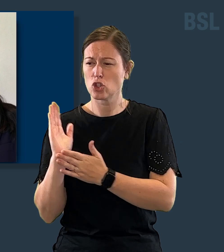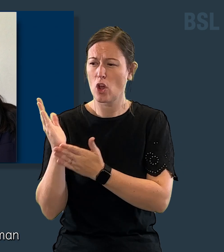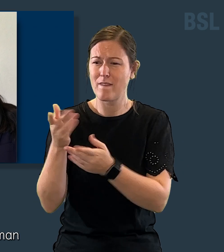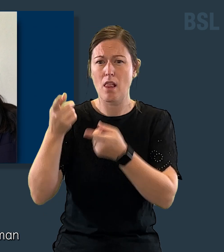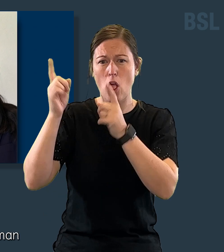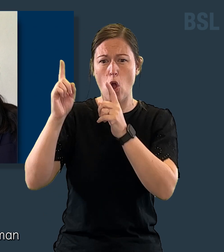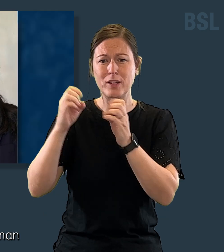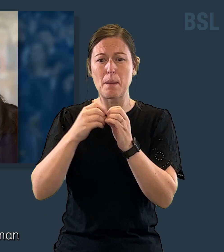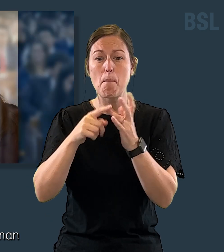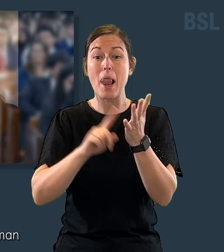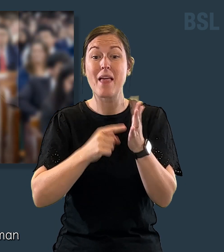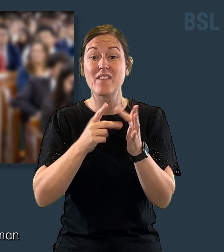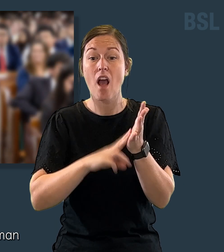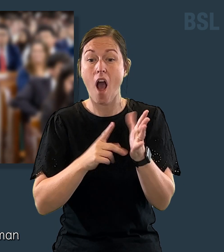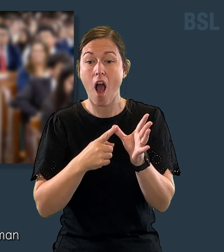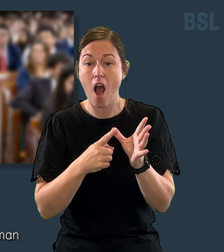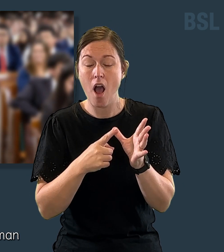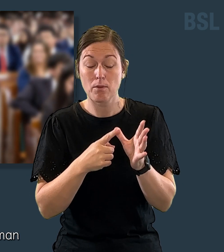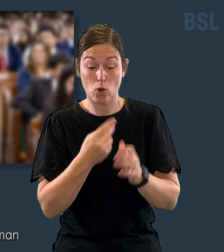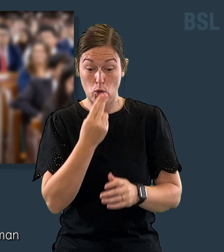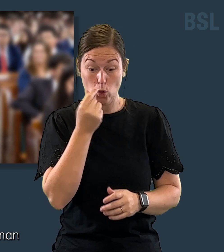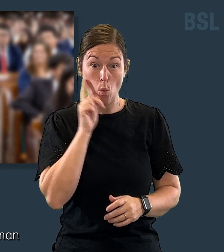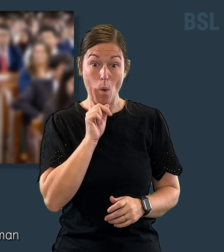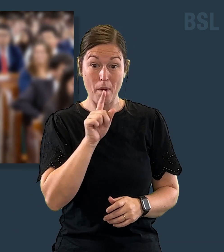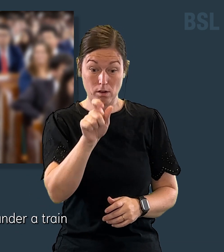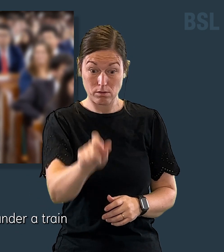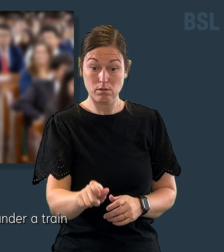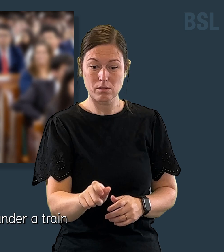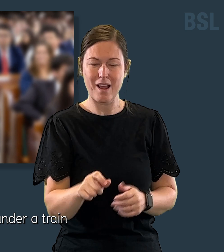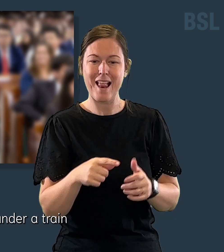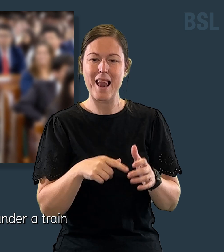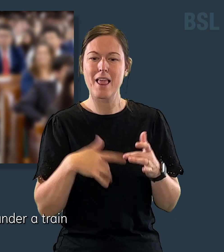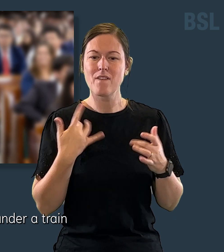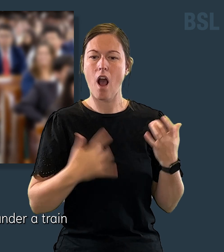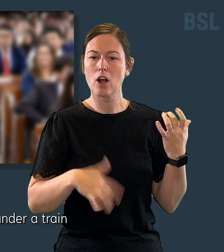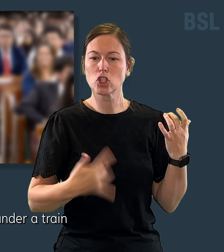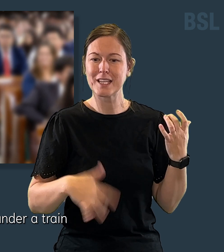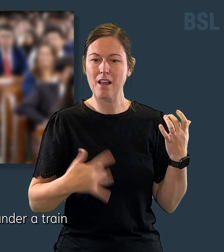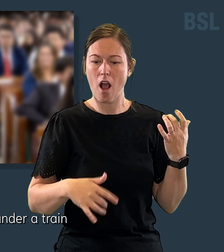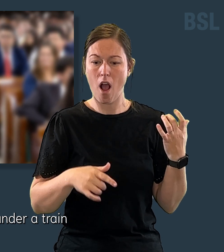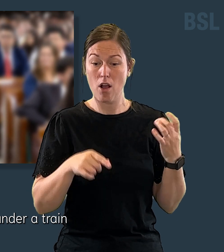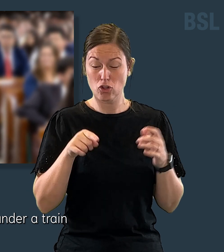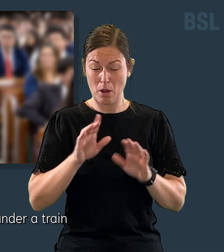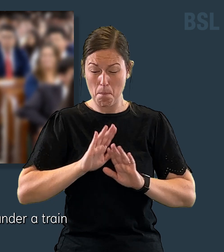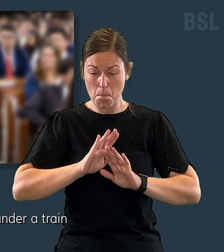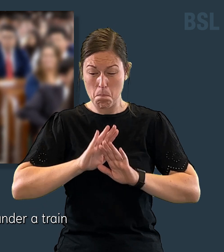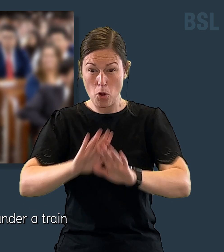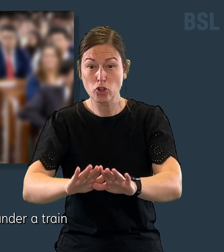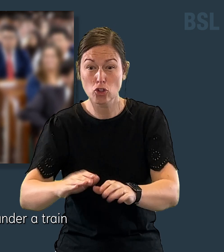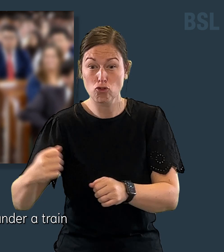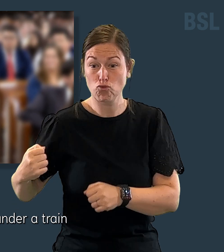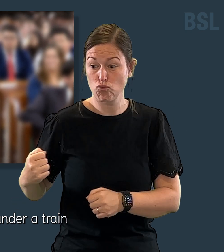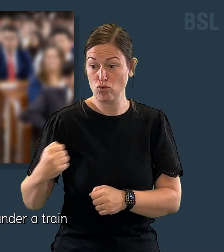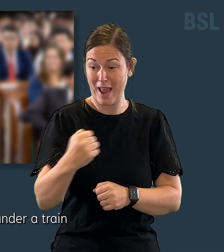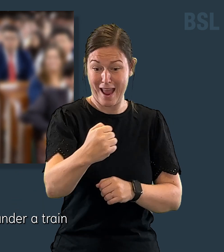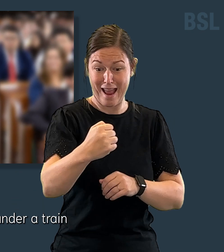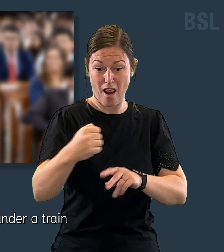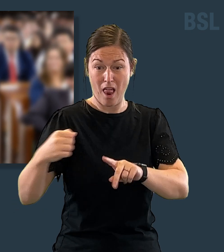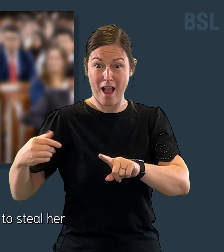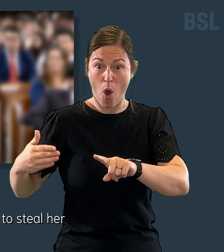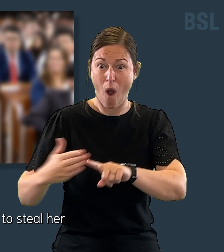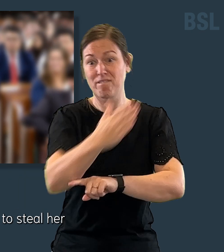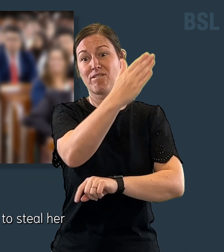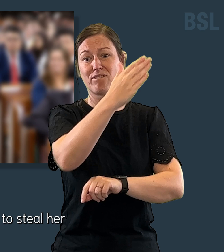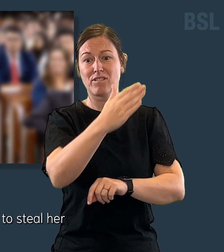We have seen it in a young woman in Argentina who was pushed under a train and lost her leg